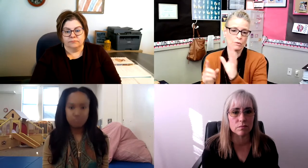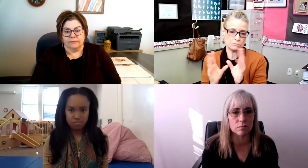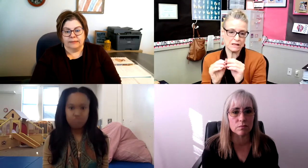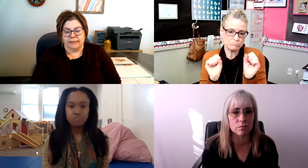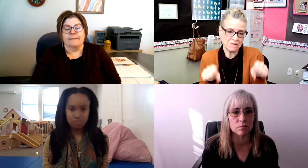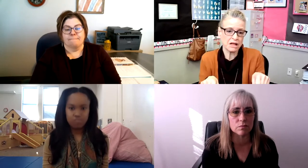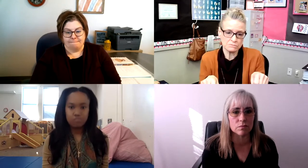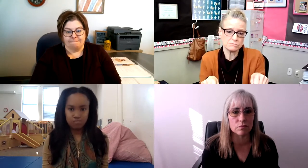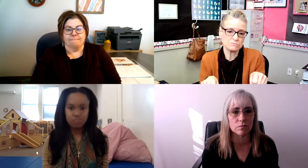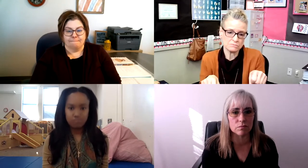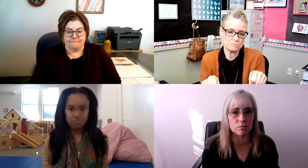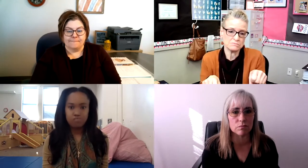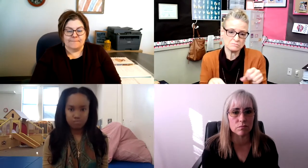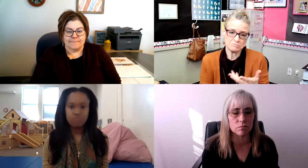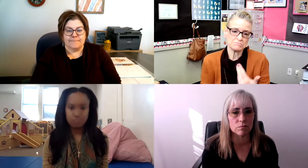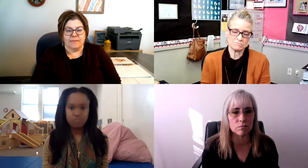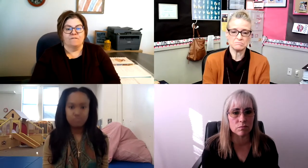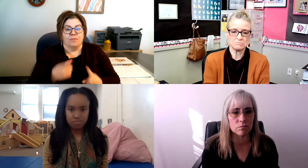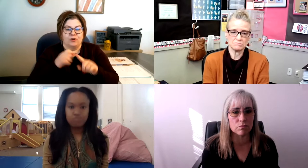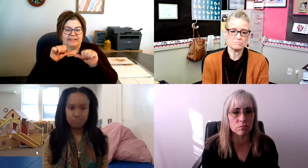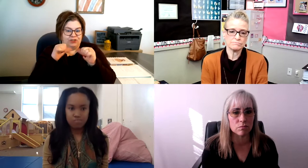ask us, and we can send a representative to their meeting.